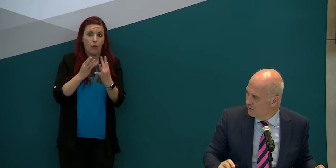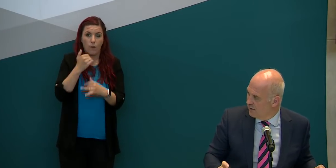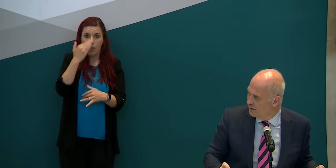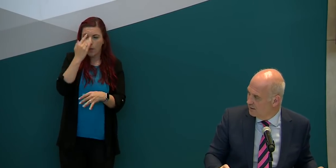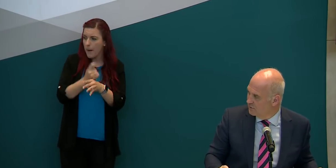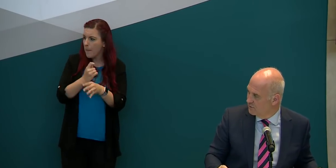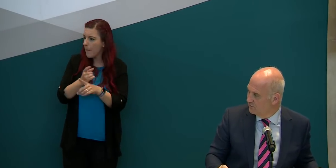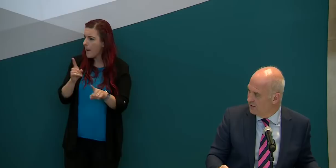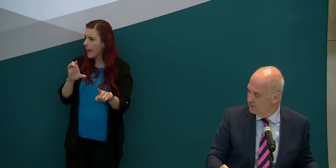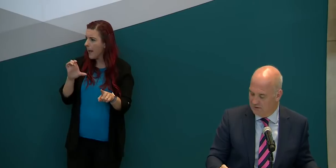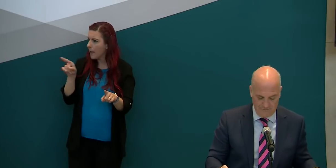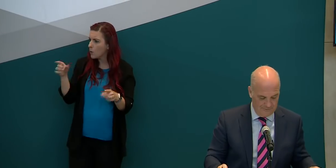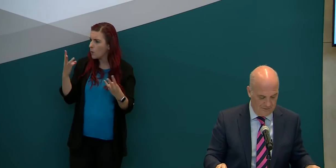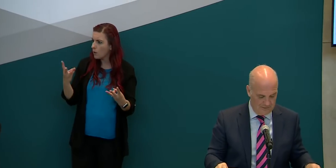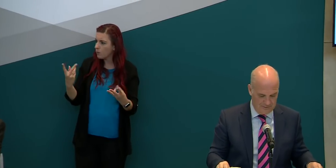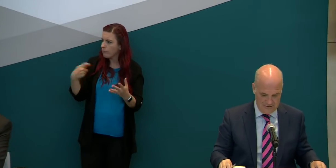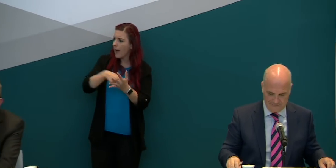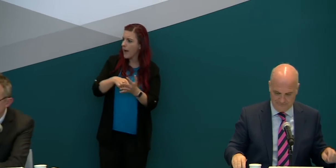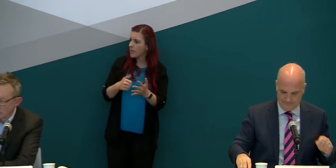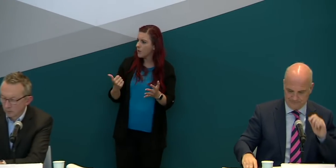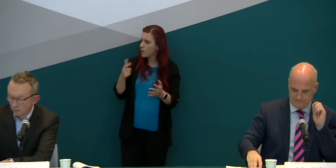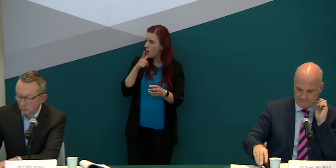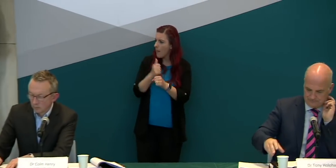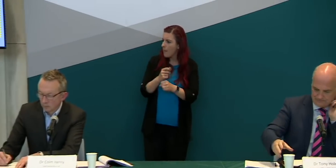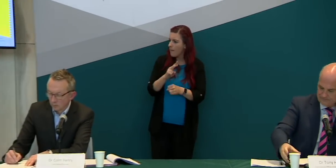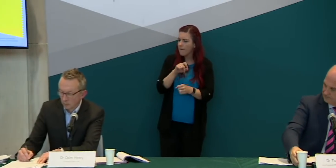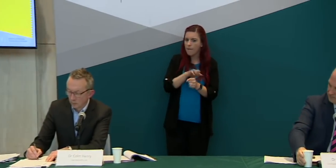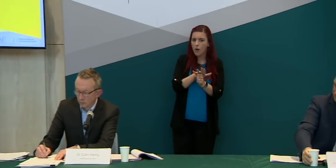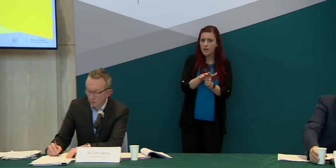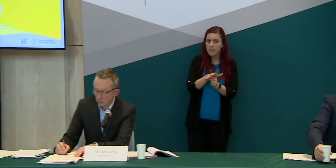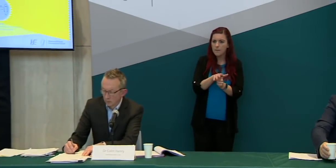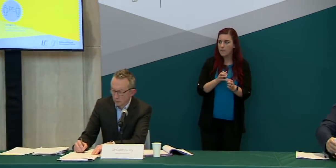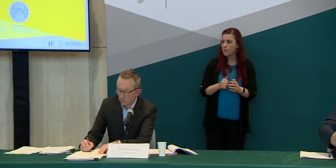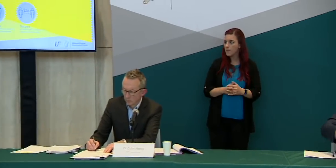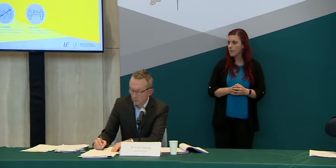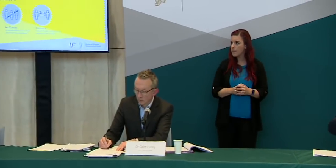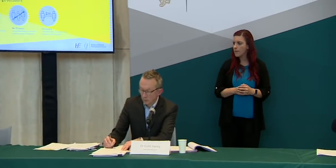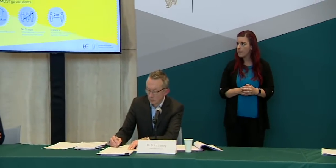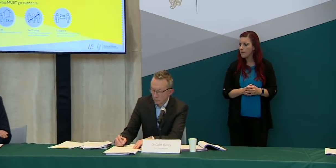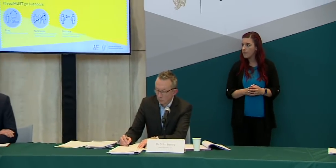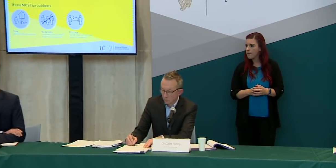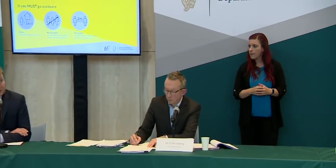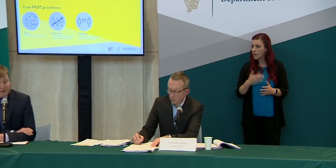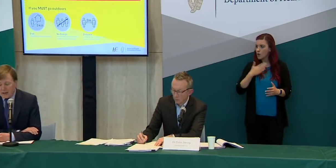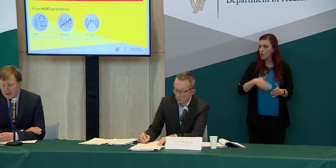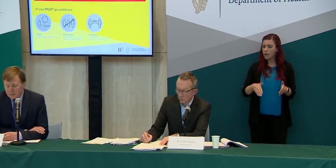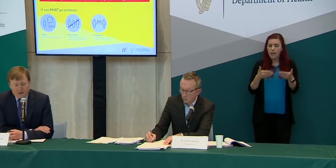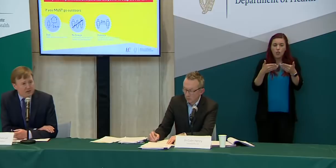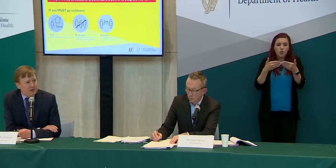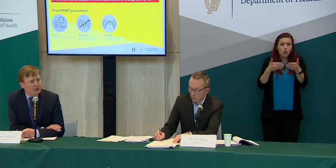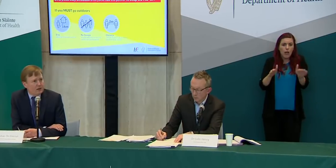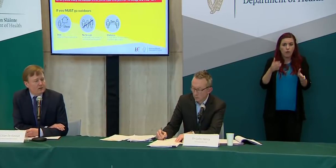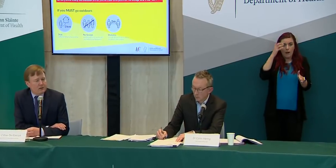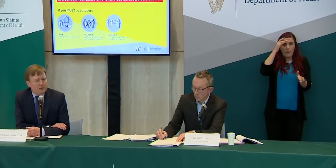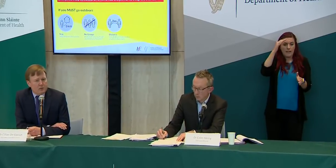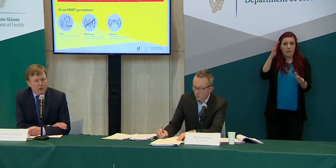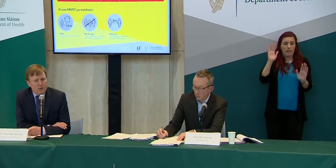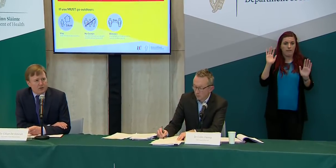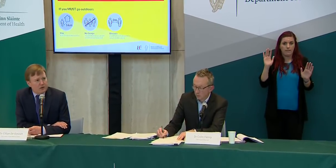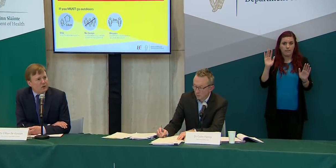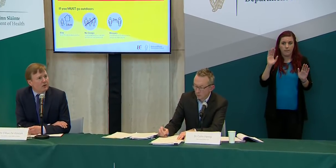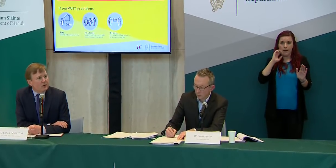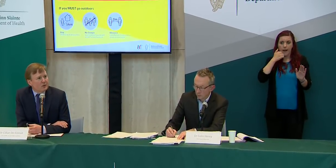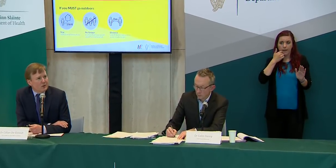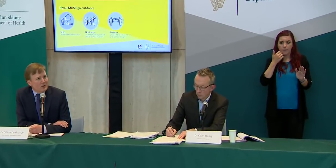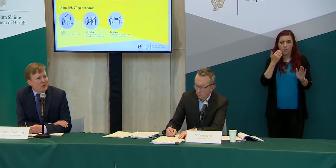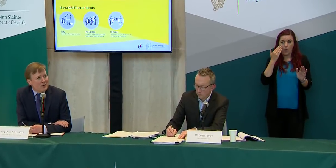Cillian, did you want to add anything just in relation to the virus itself? Well, I suppose I can add maybe a couple of general principles, sure. Because obviously, as everybody knows,